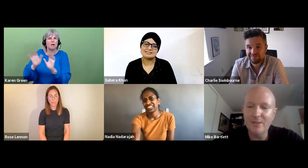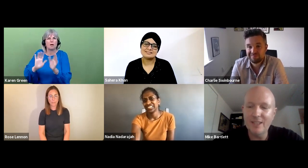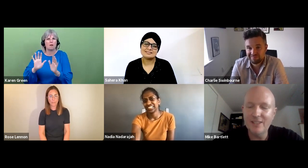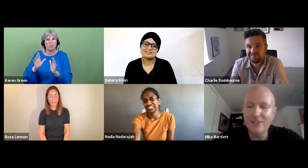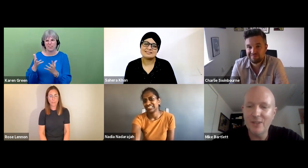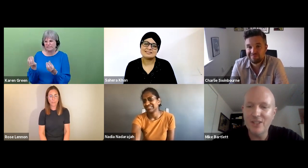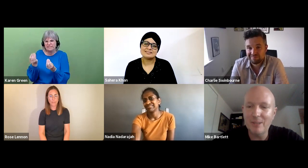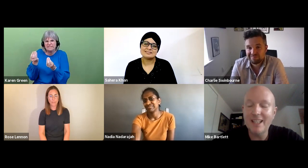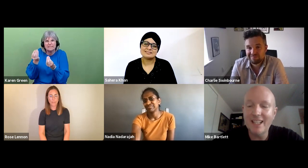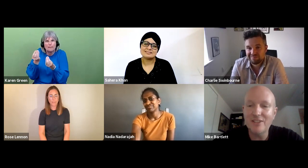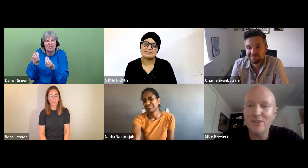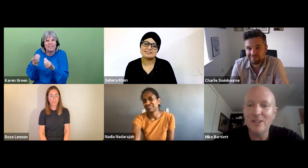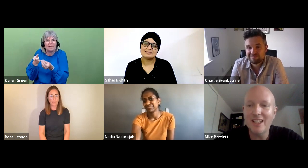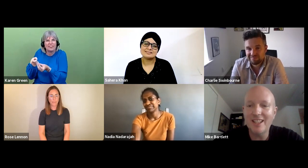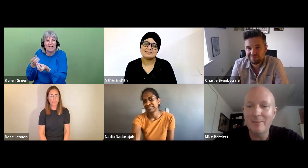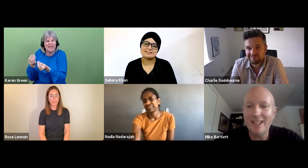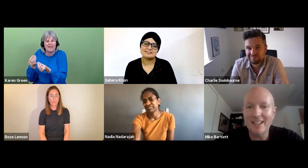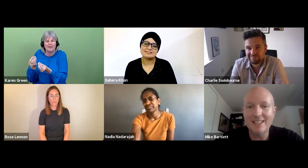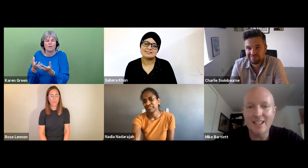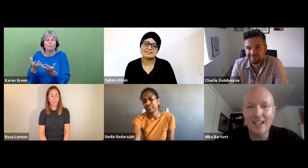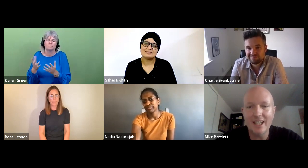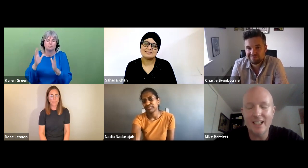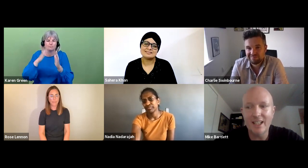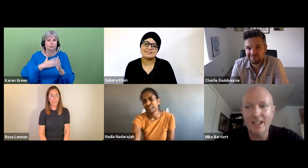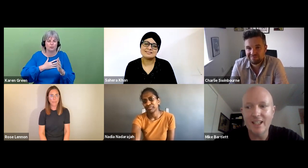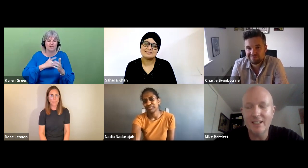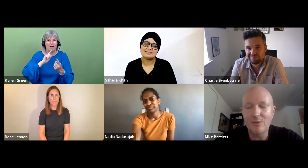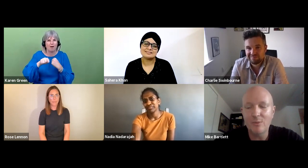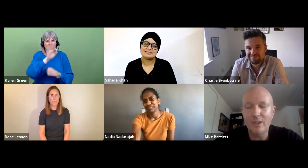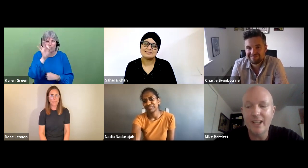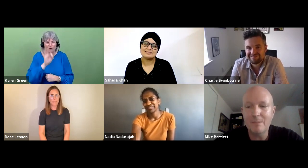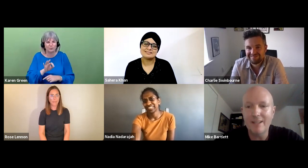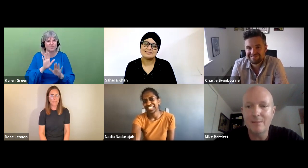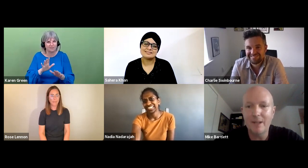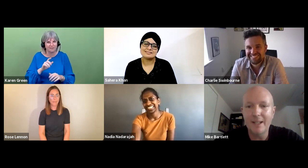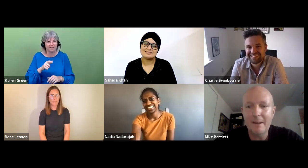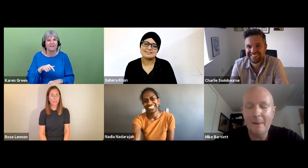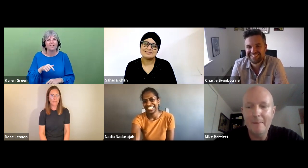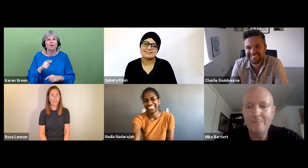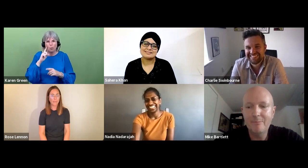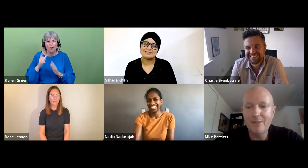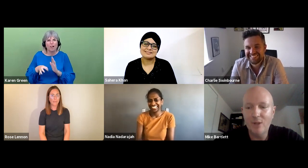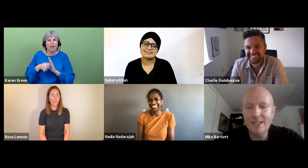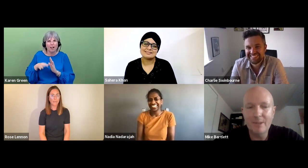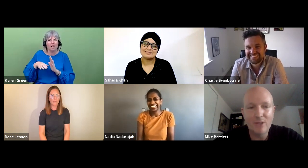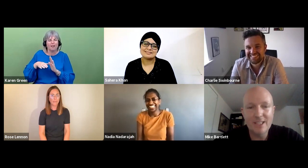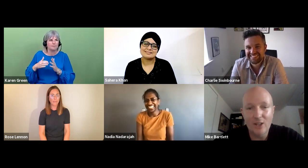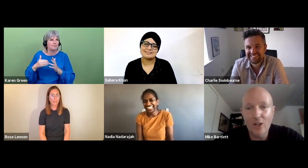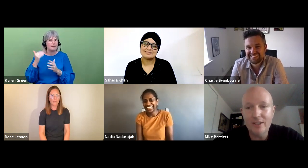in answer to your question, but I think in answer to your question, I think the main thing is that one gets better by writing a lot. I